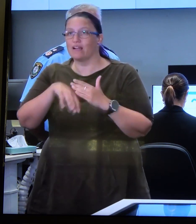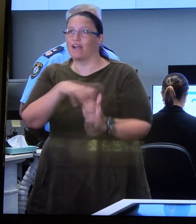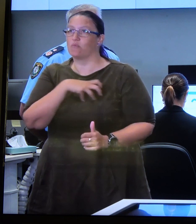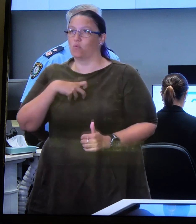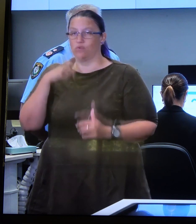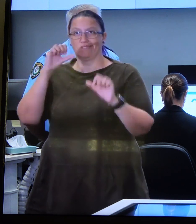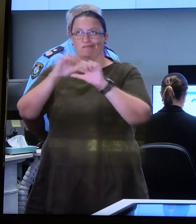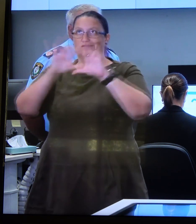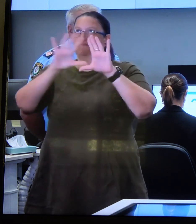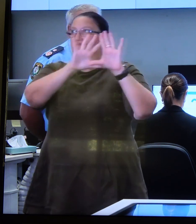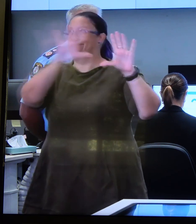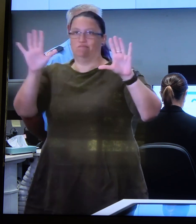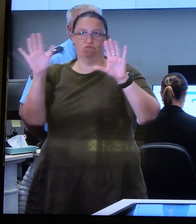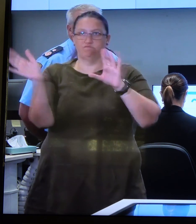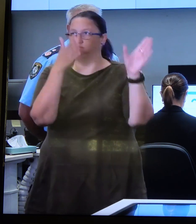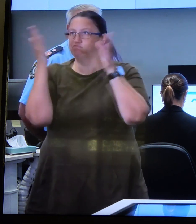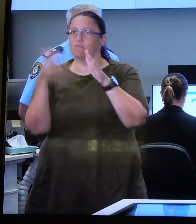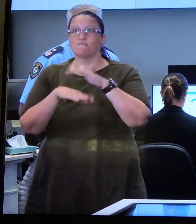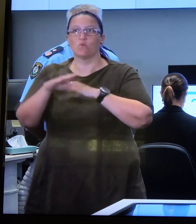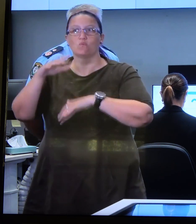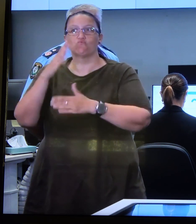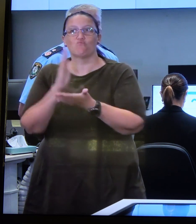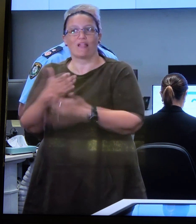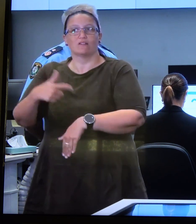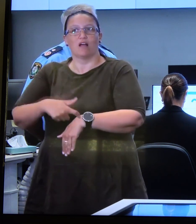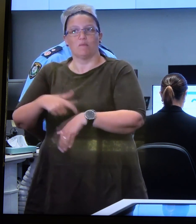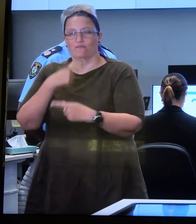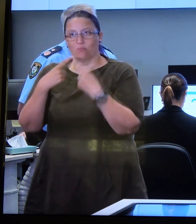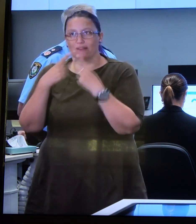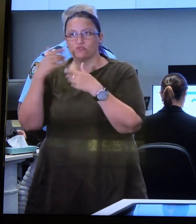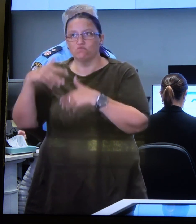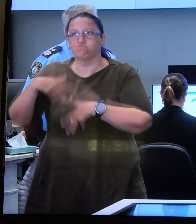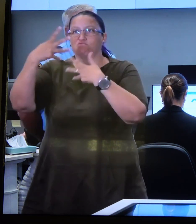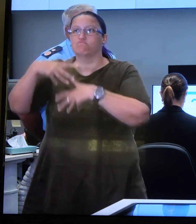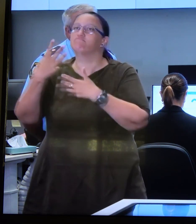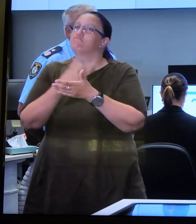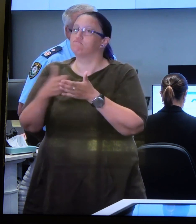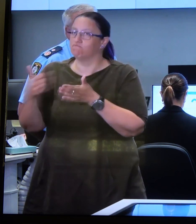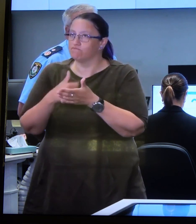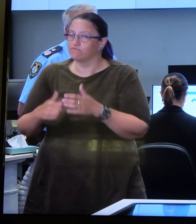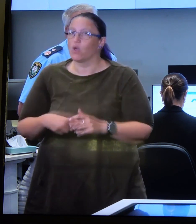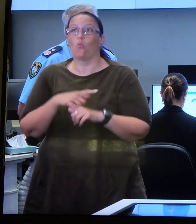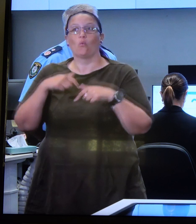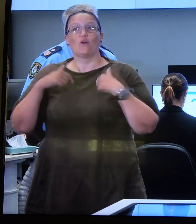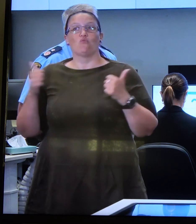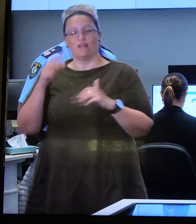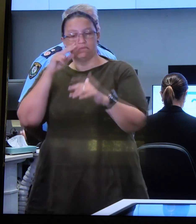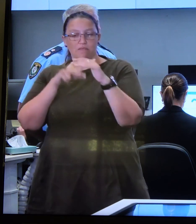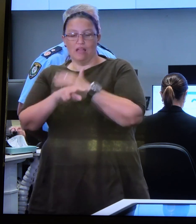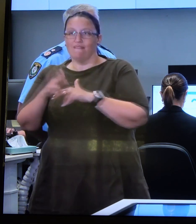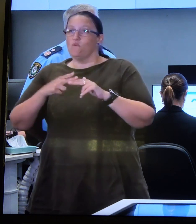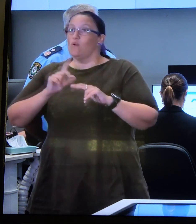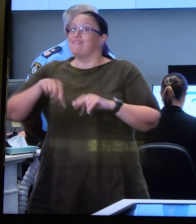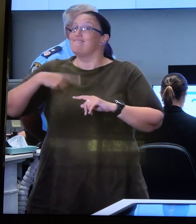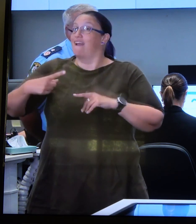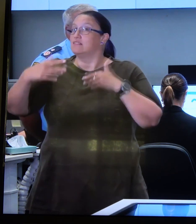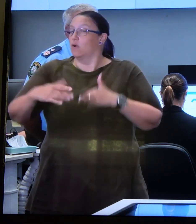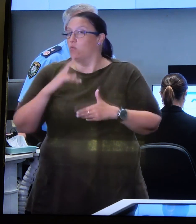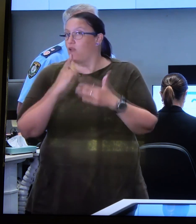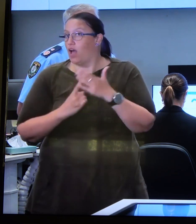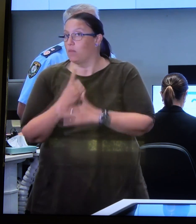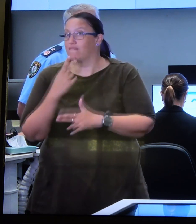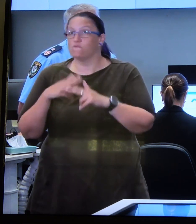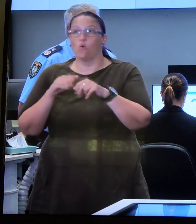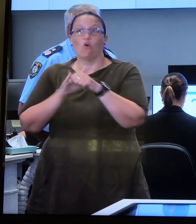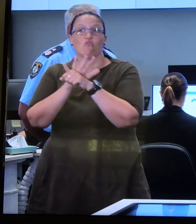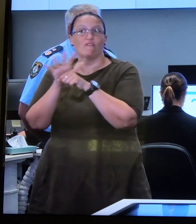and information at their fingertips. And we're also already anticipating the next phase of the virus. We're making sure as best as possible